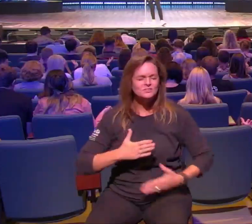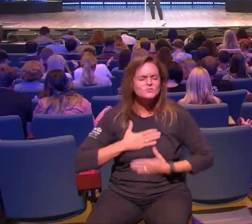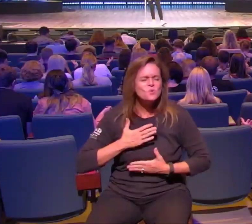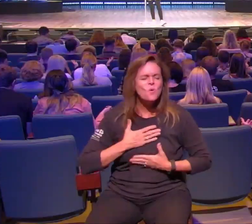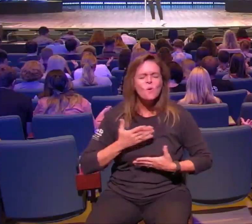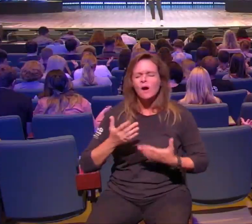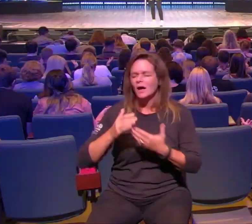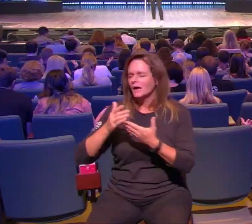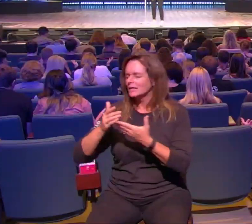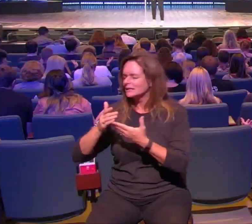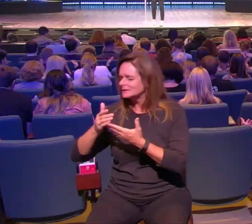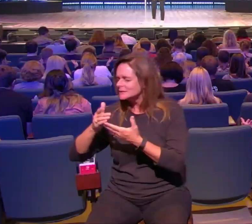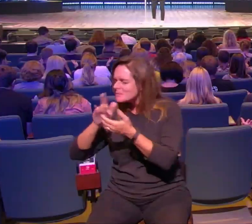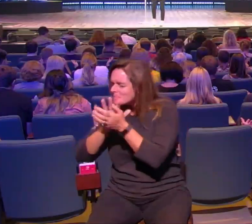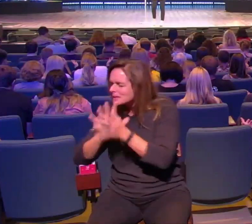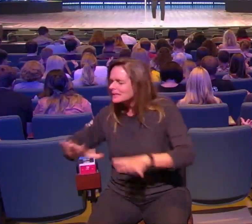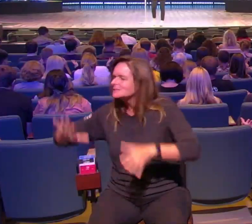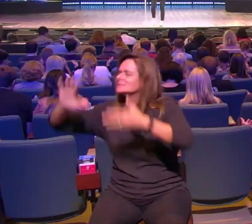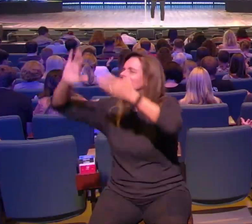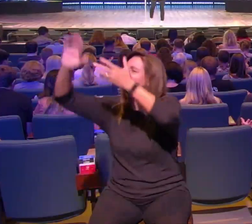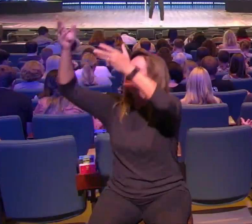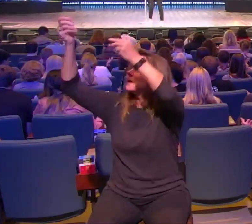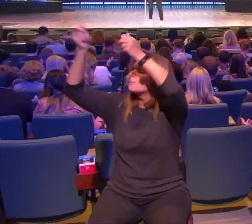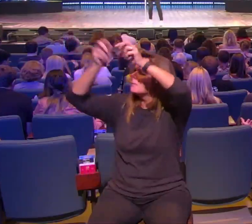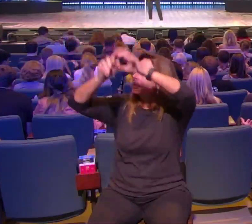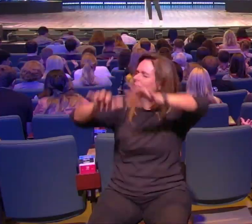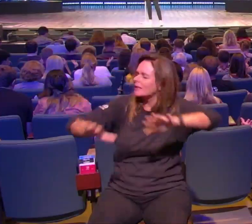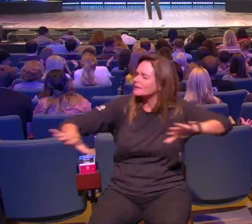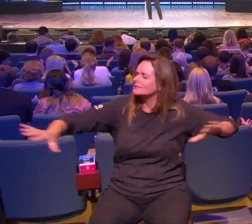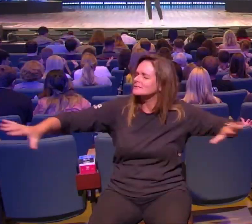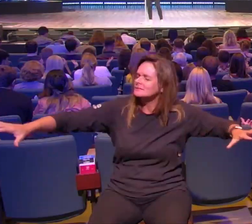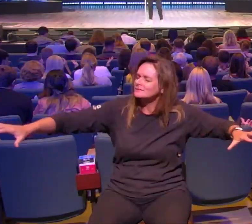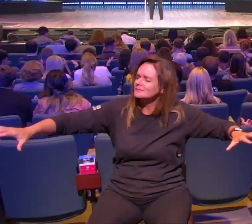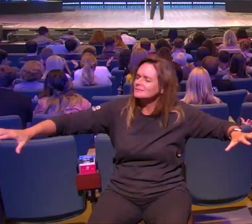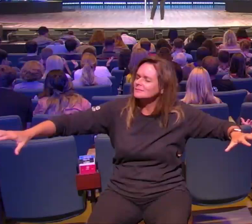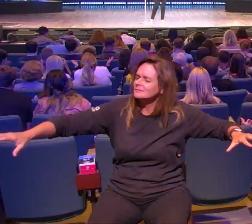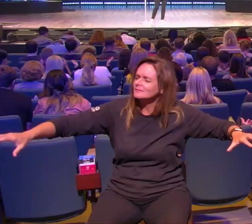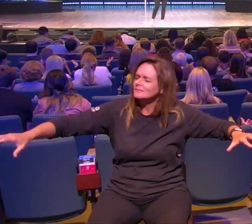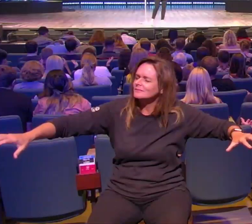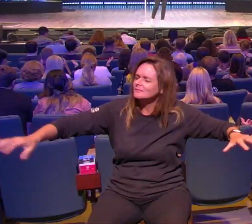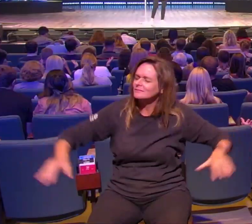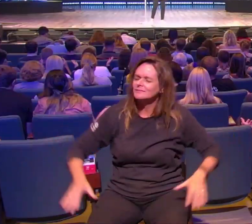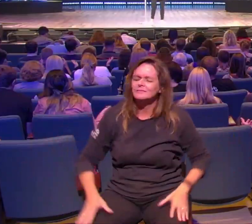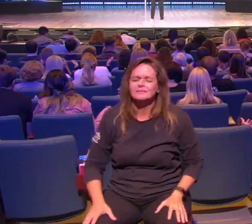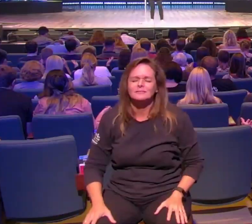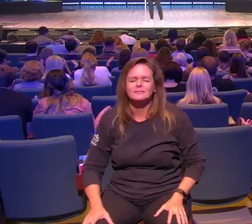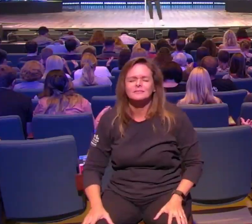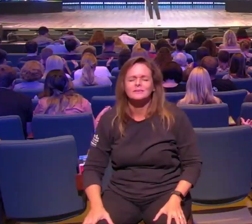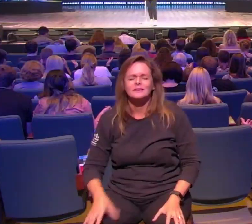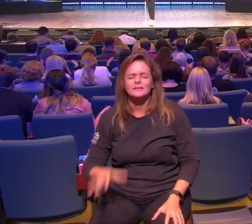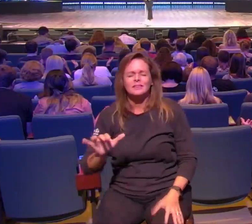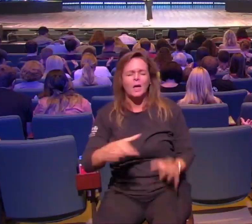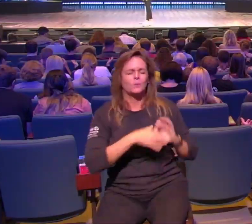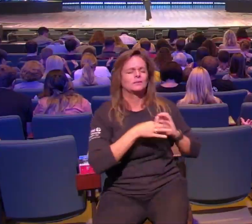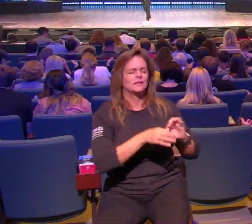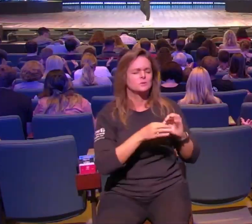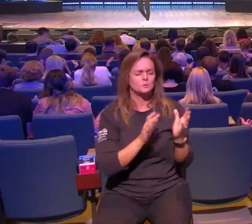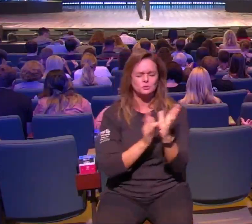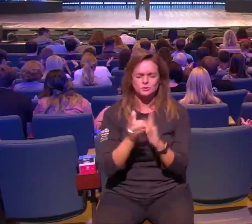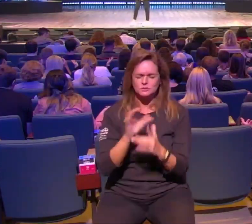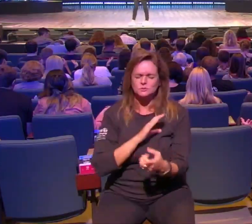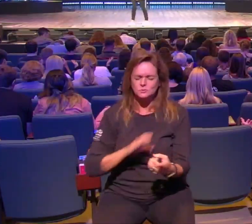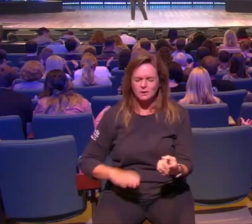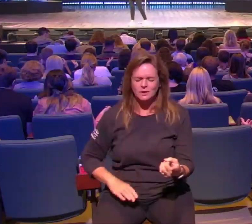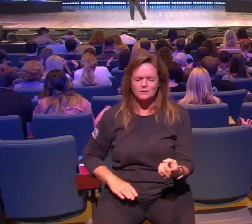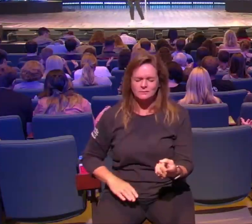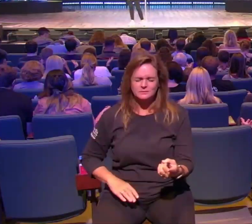peace. And I just want you to know that if you're here, the only way that you can have access to that is through a relationship with Jesus Christ. And